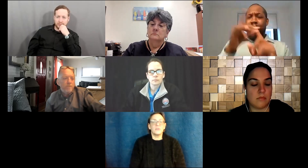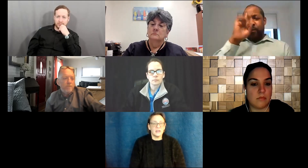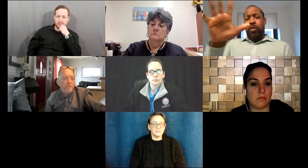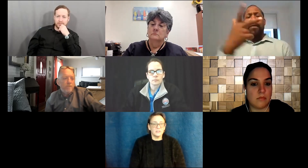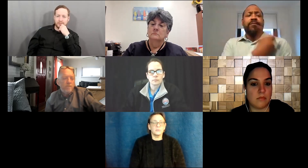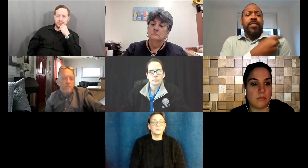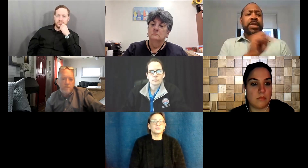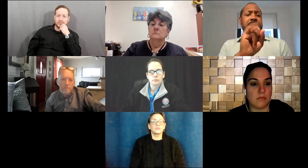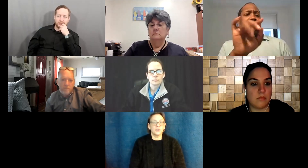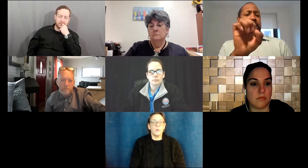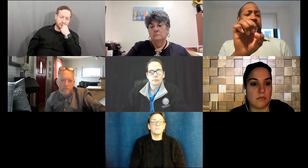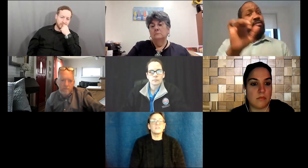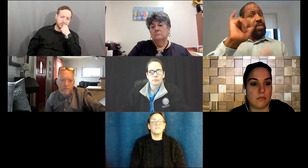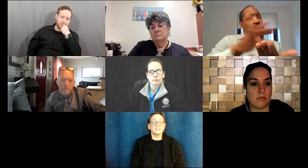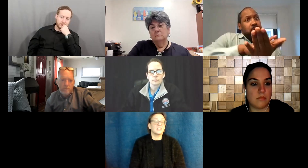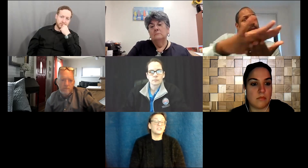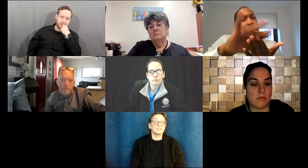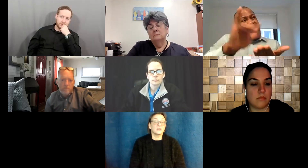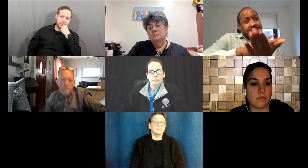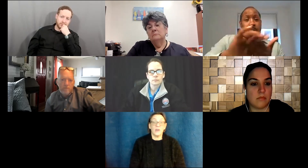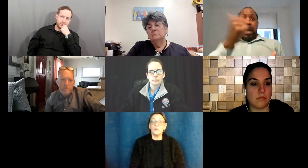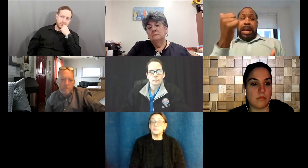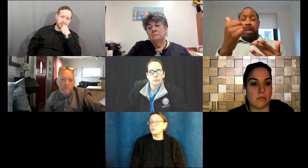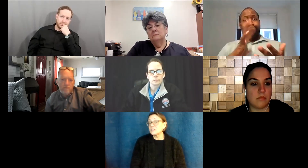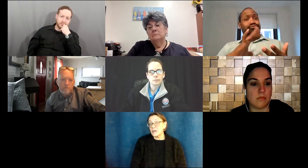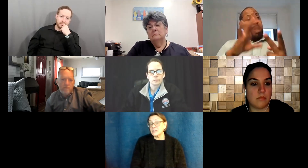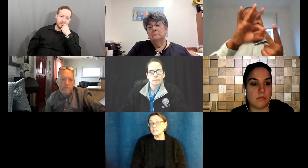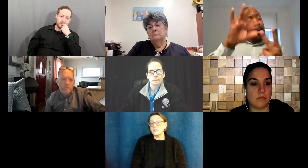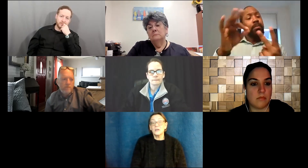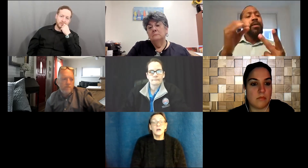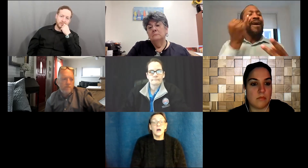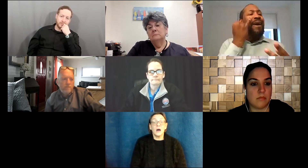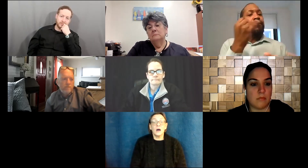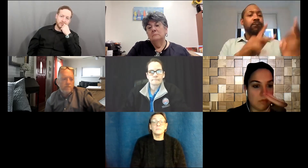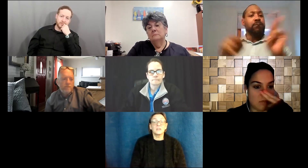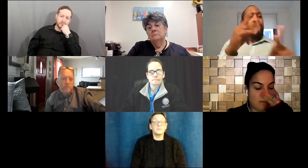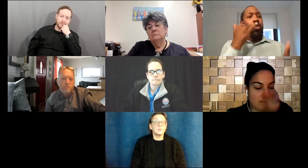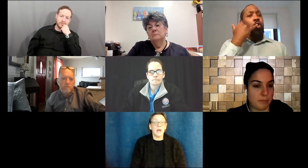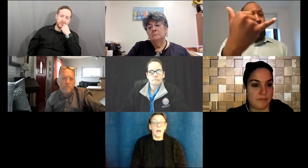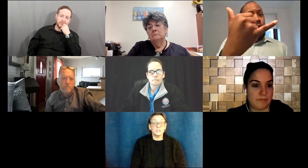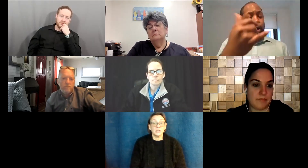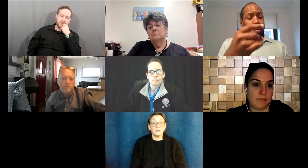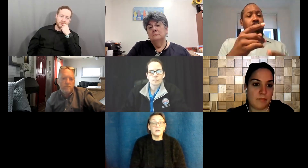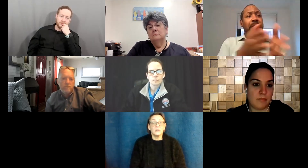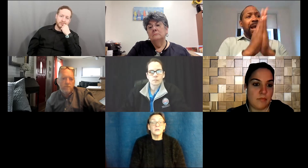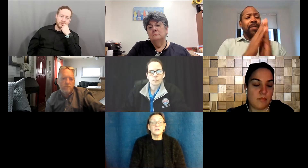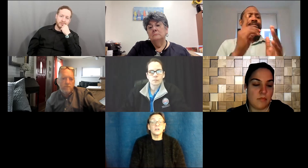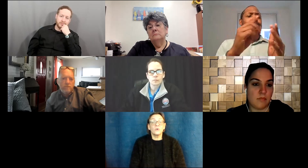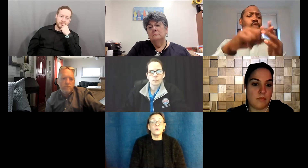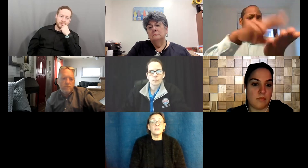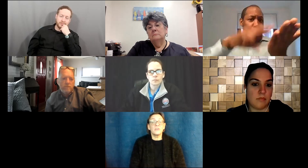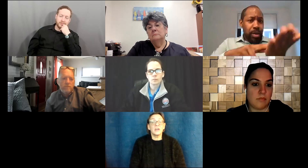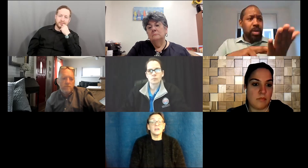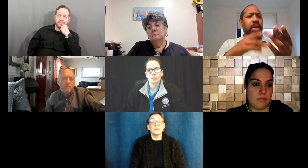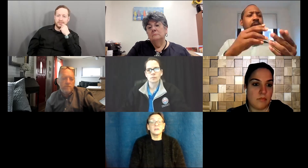and get the ASL interpreters to show up for the vaccination site. So that would be really nice, to give people an option, you